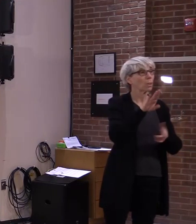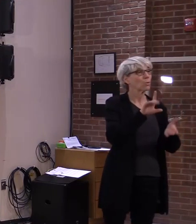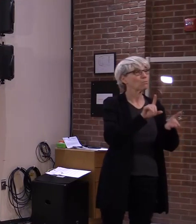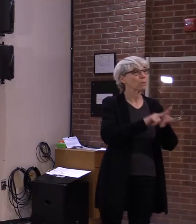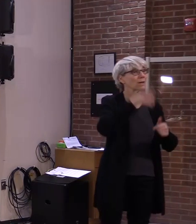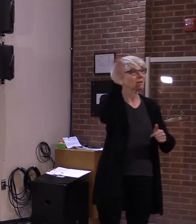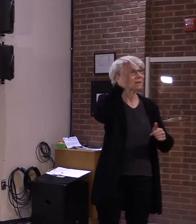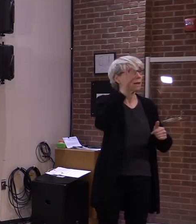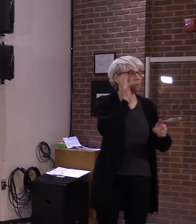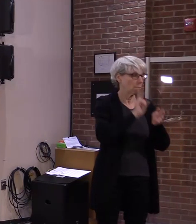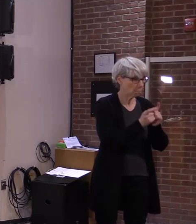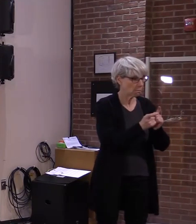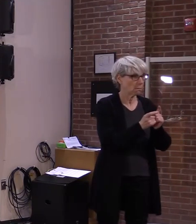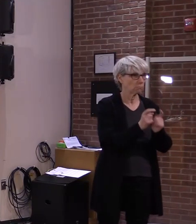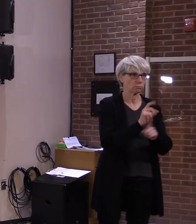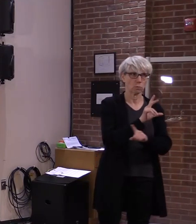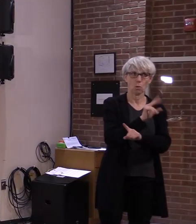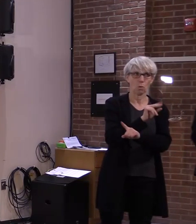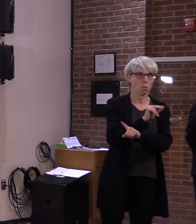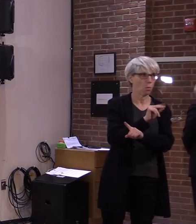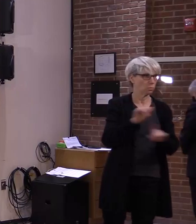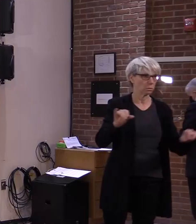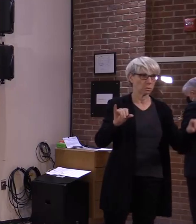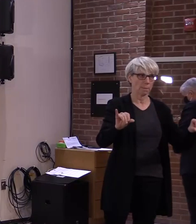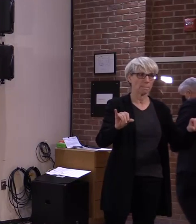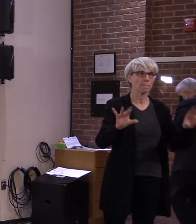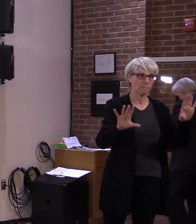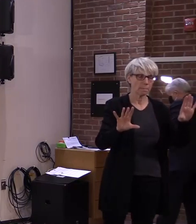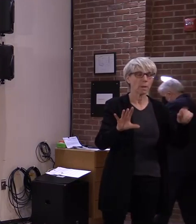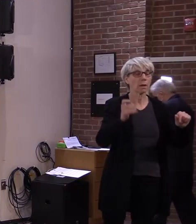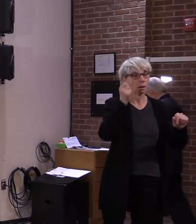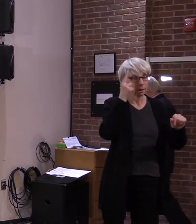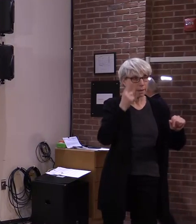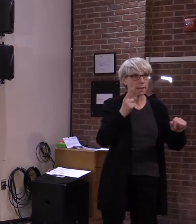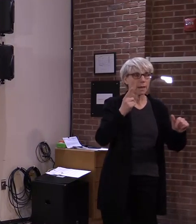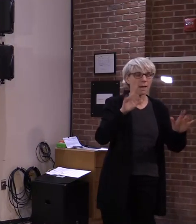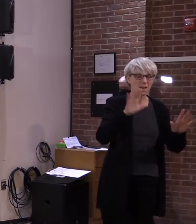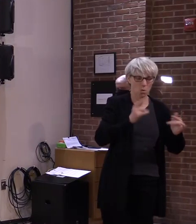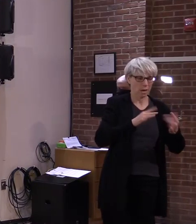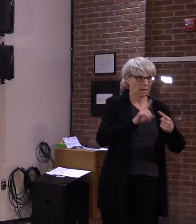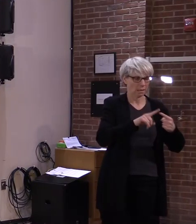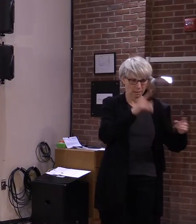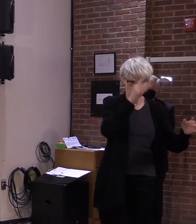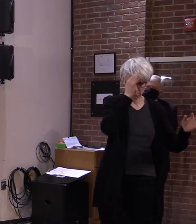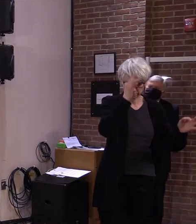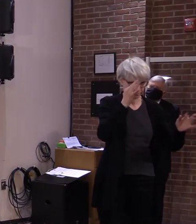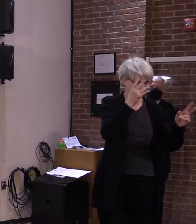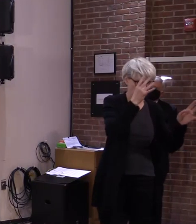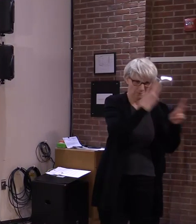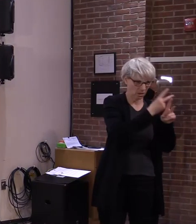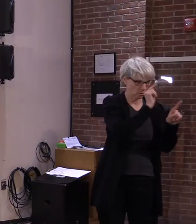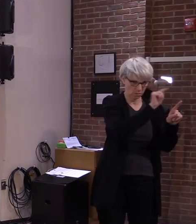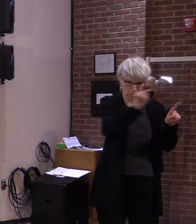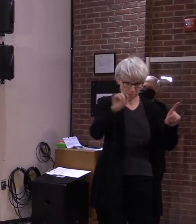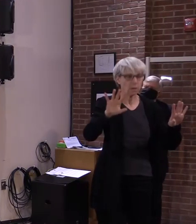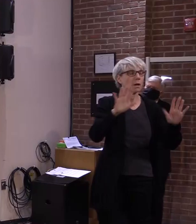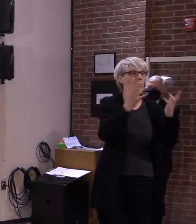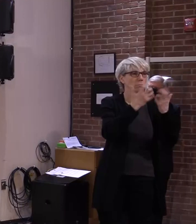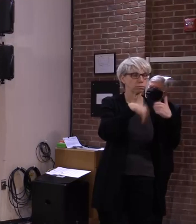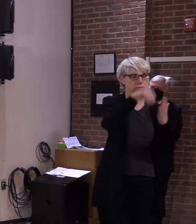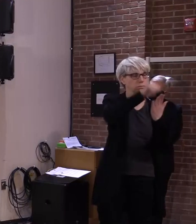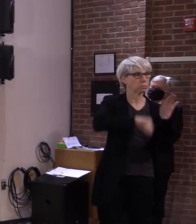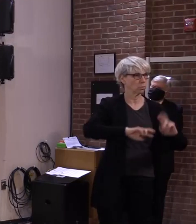No, not at all. It's just trying to tie up all the loose ends, but because we're tying it all, the blueprint